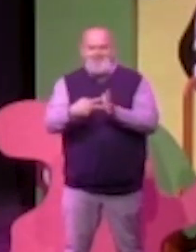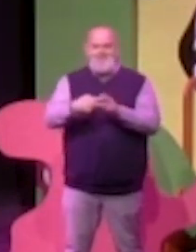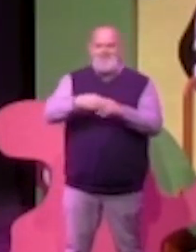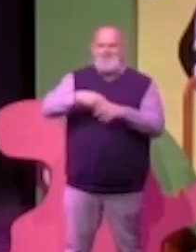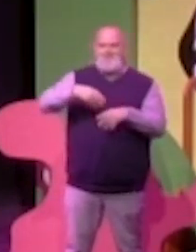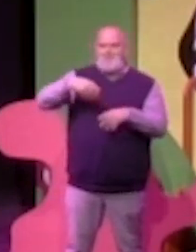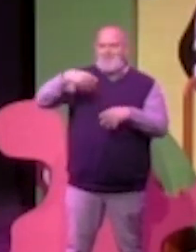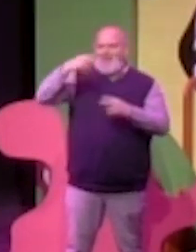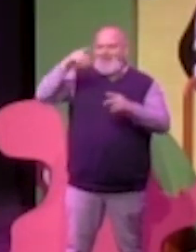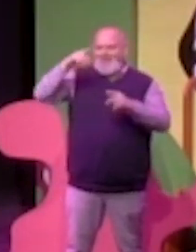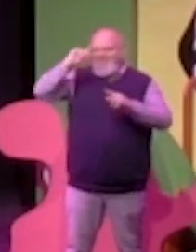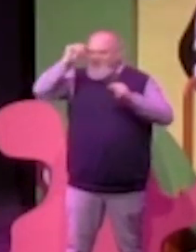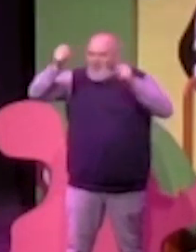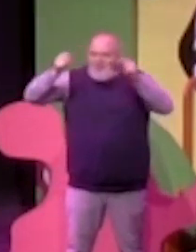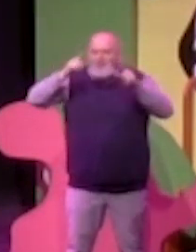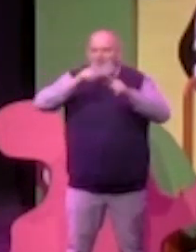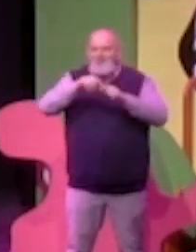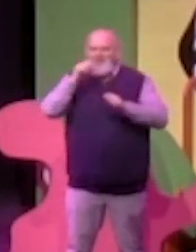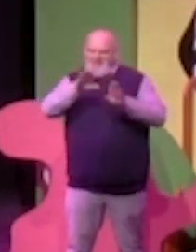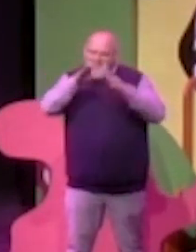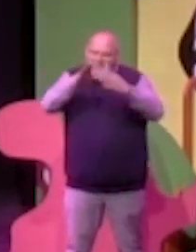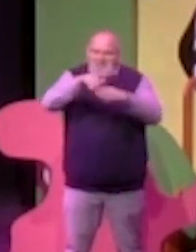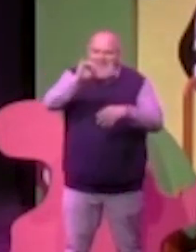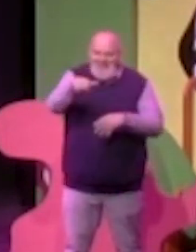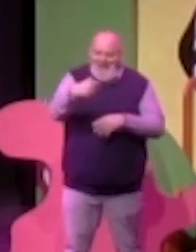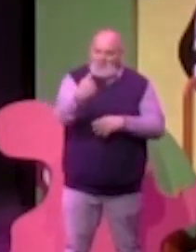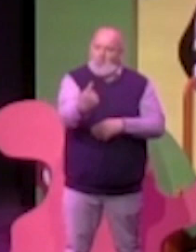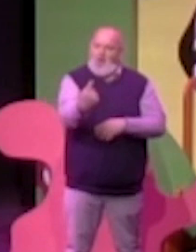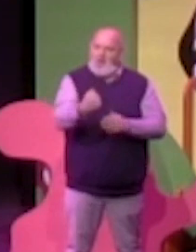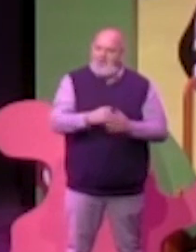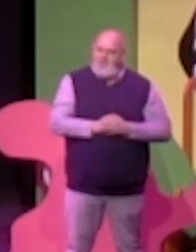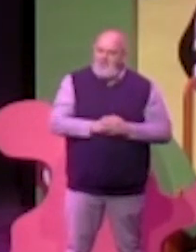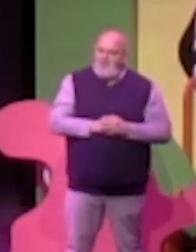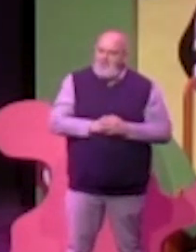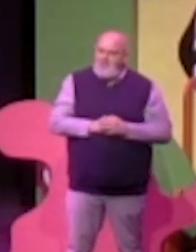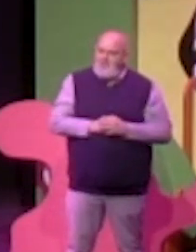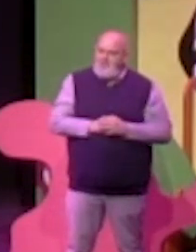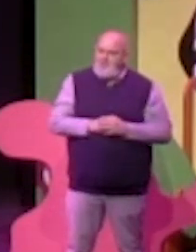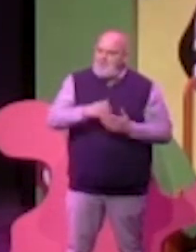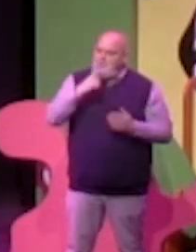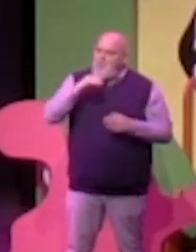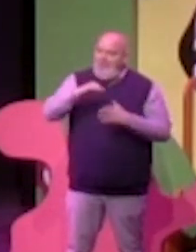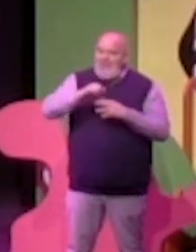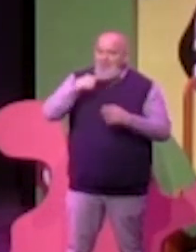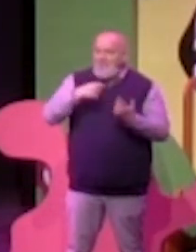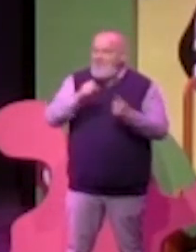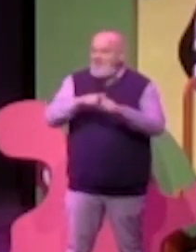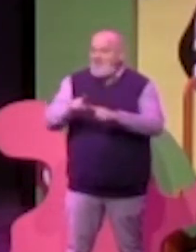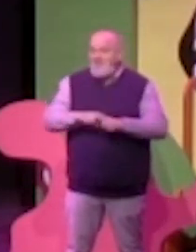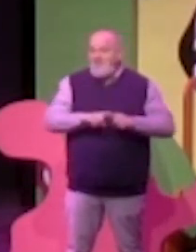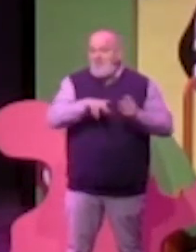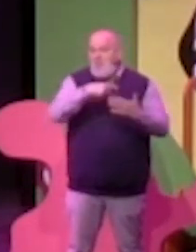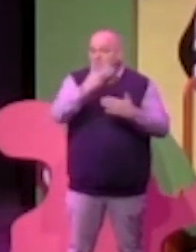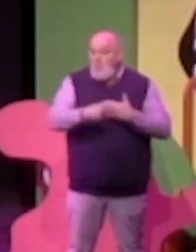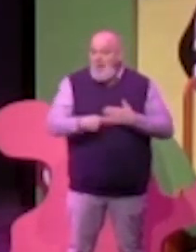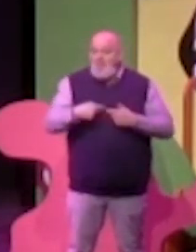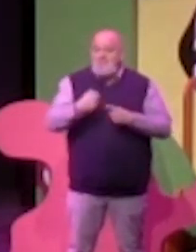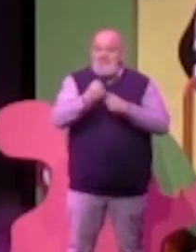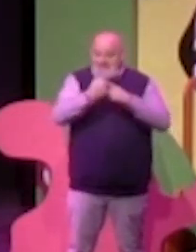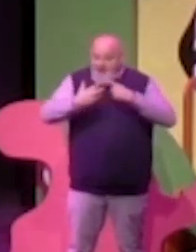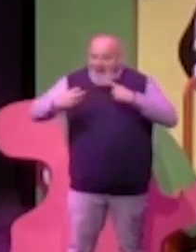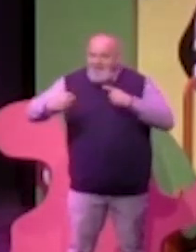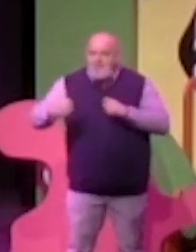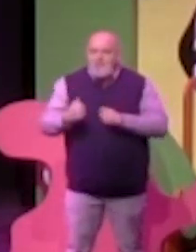right? And so in that, we have now had multiple different programs, expansions,